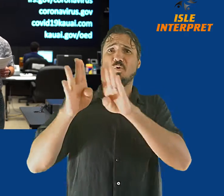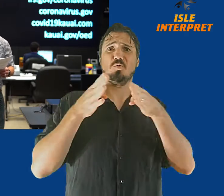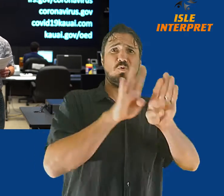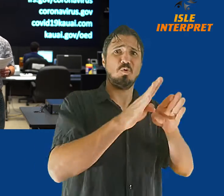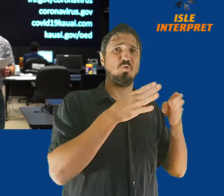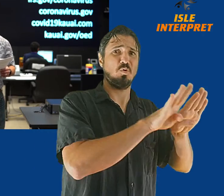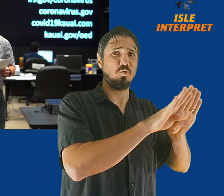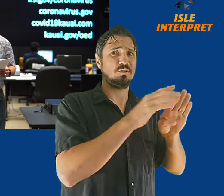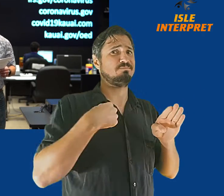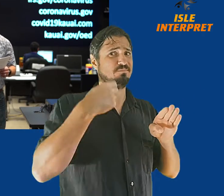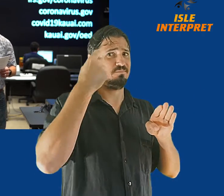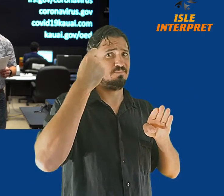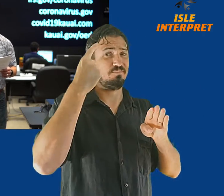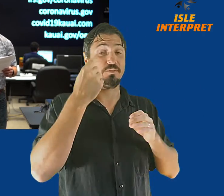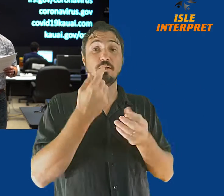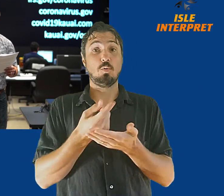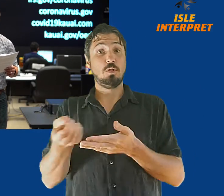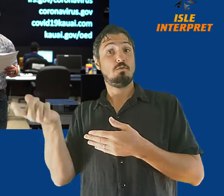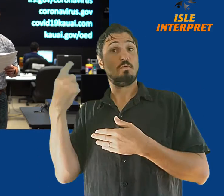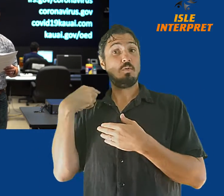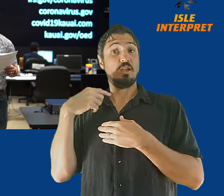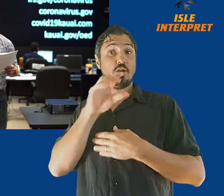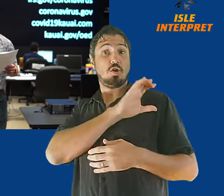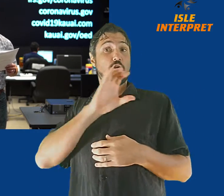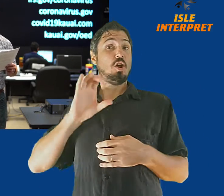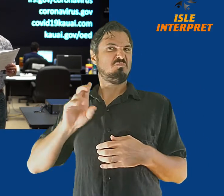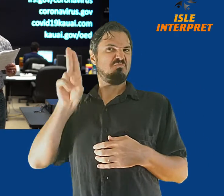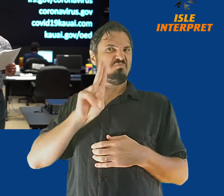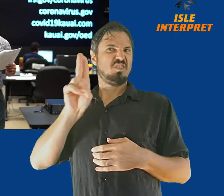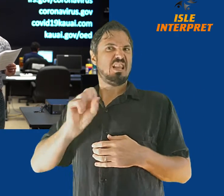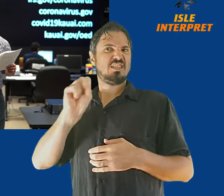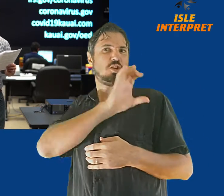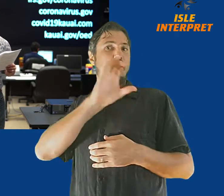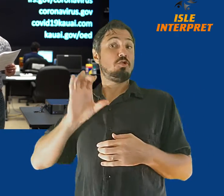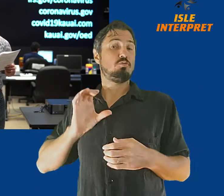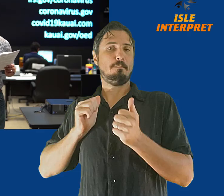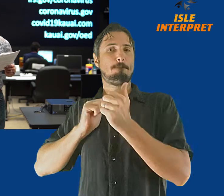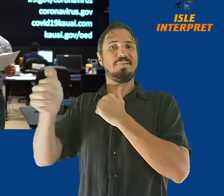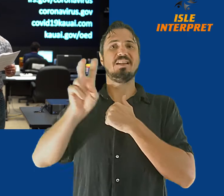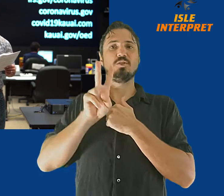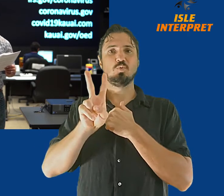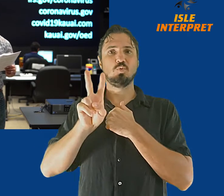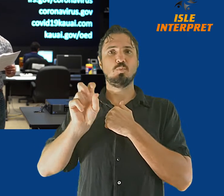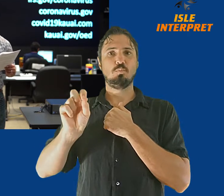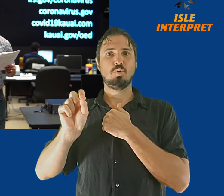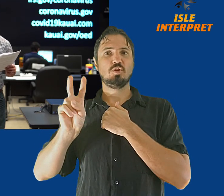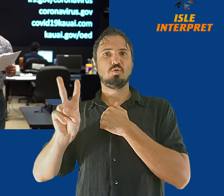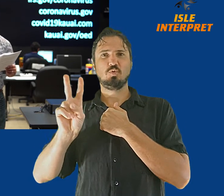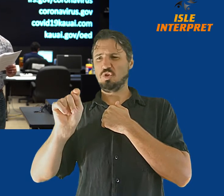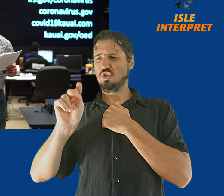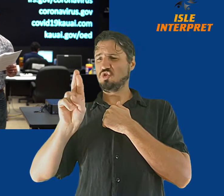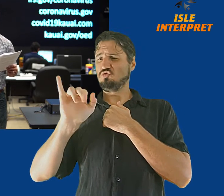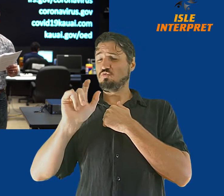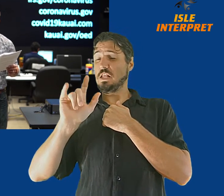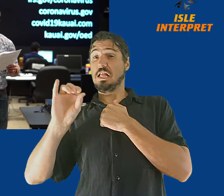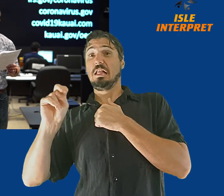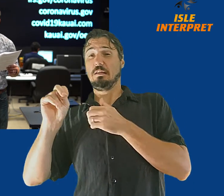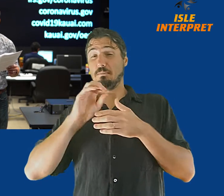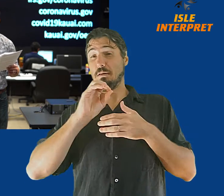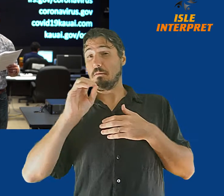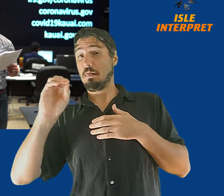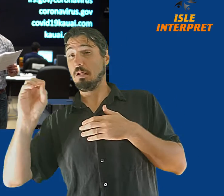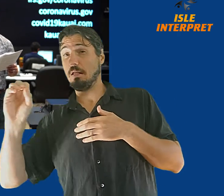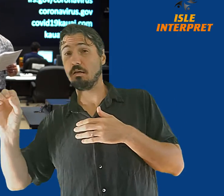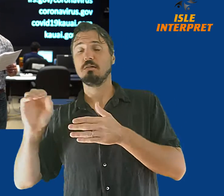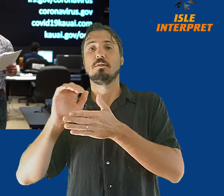package. Because of the size of the stimulus, our county departments, from transportation to housing, have been gathering